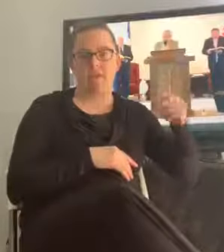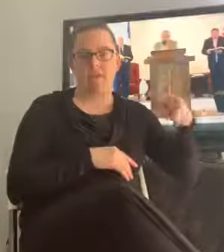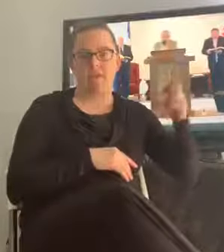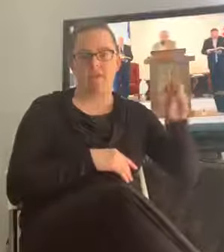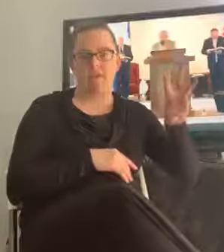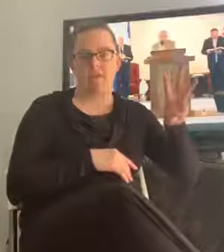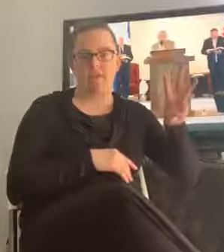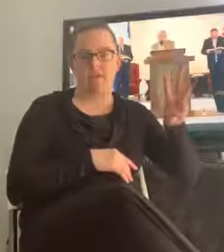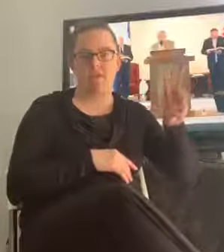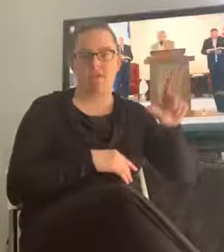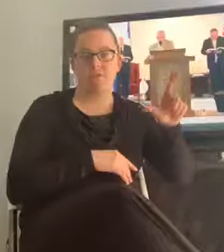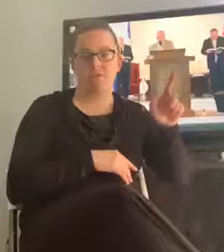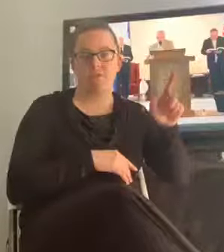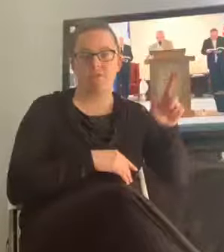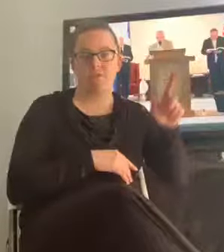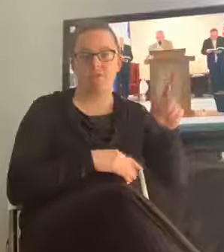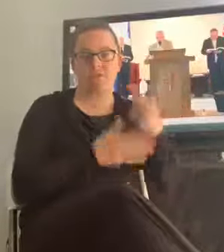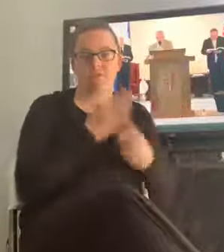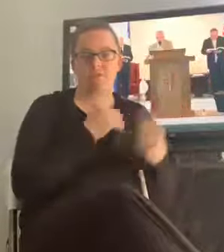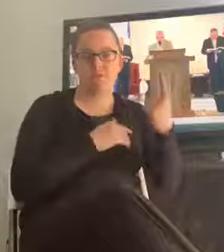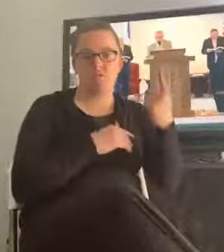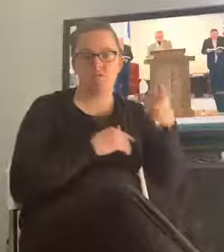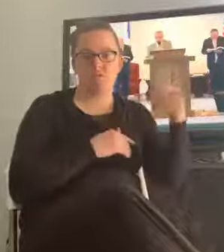Beginning at verse number